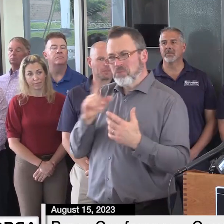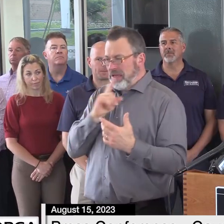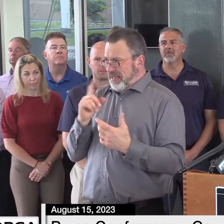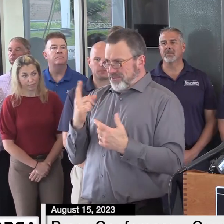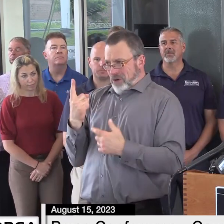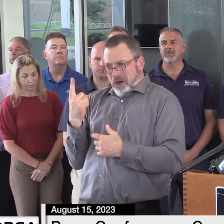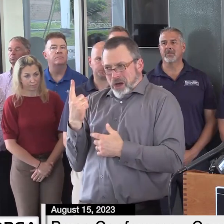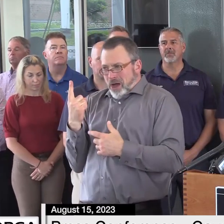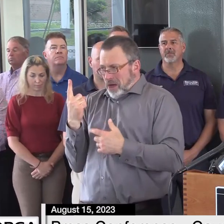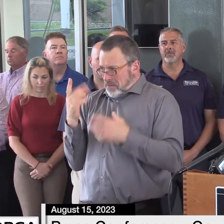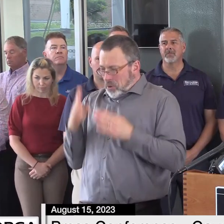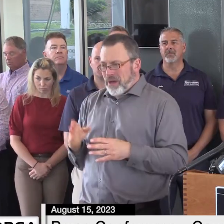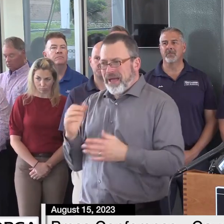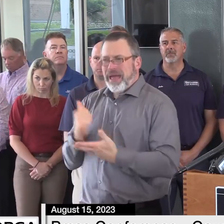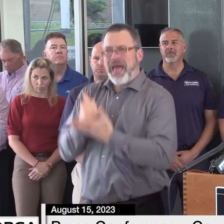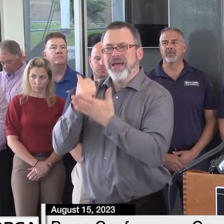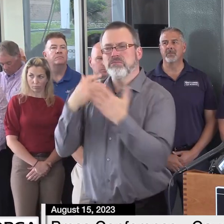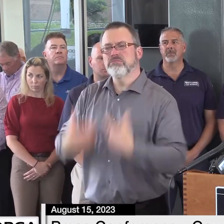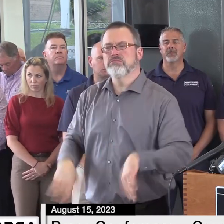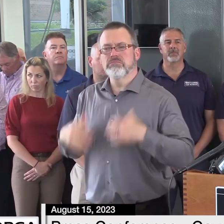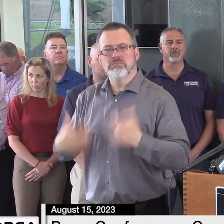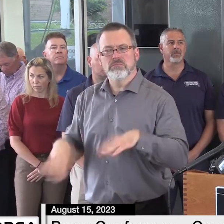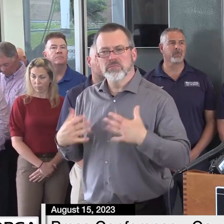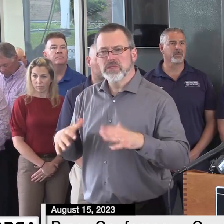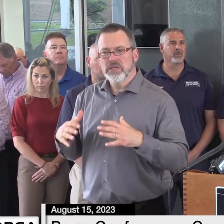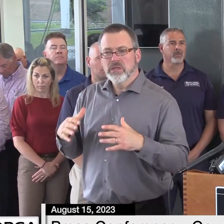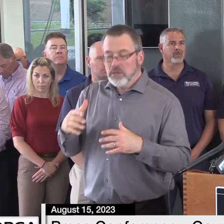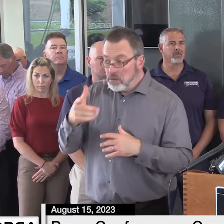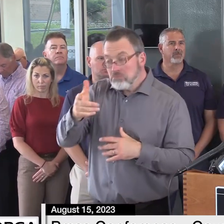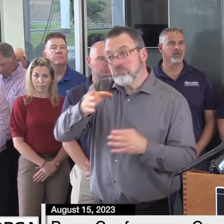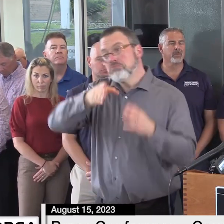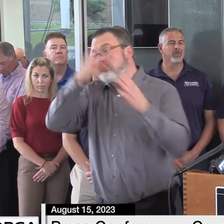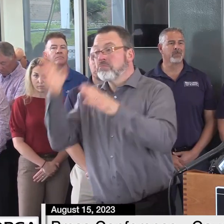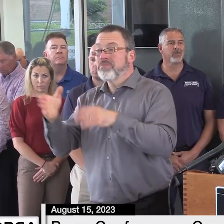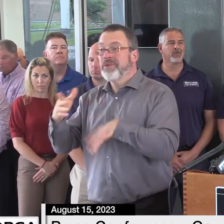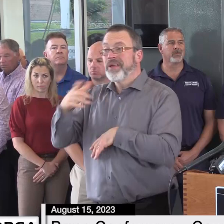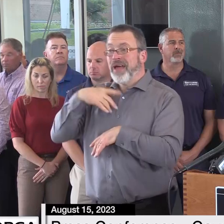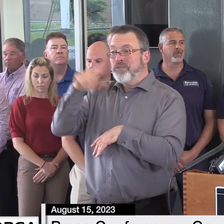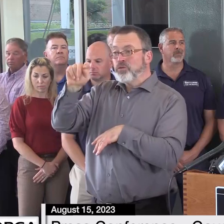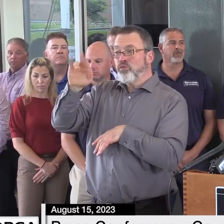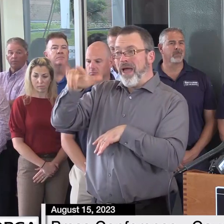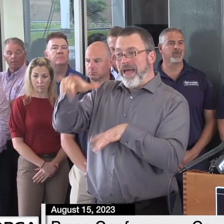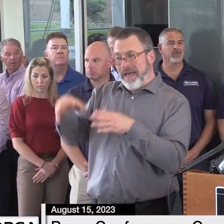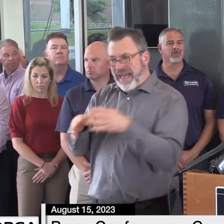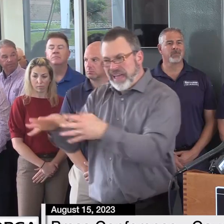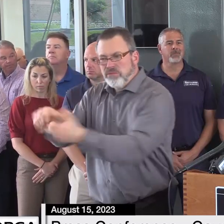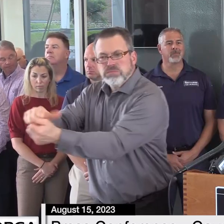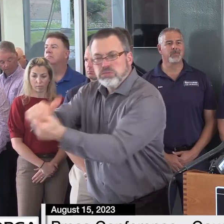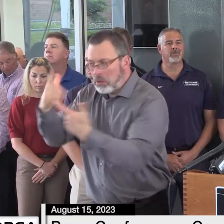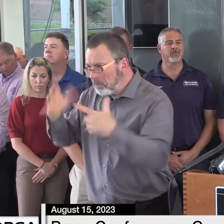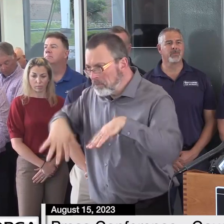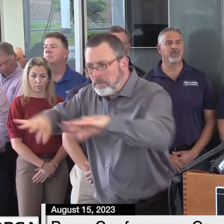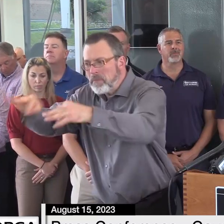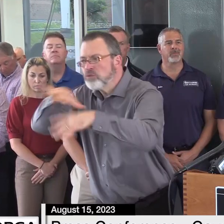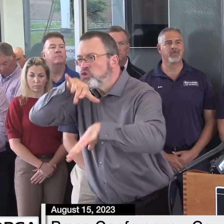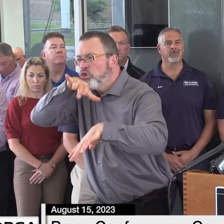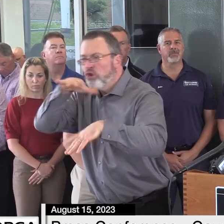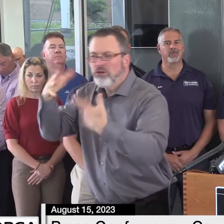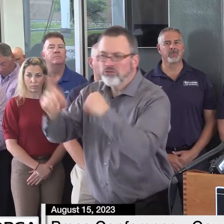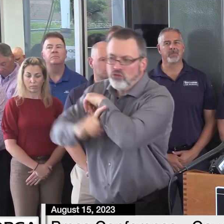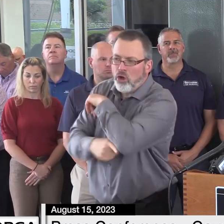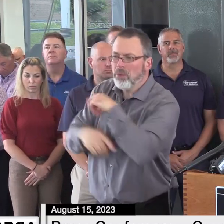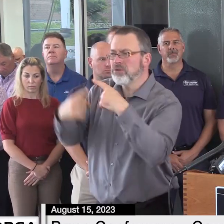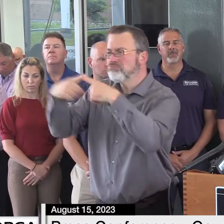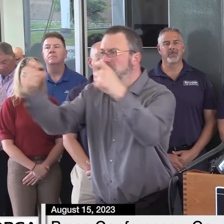feel you can do to assist and get us, you know, to a point where we're, again, welcoming people